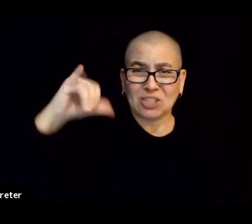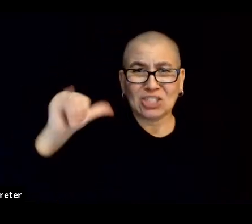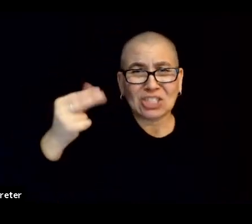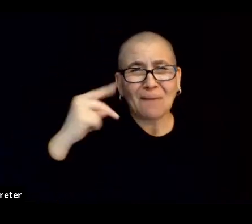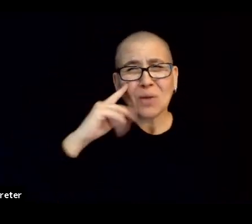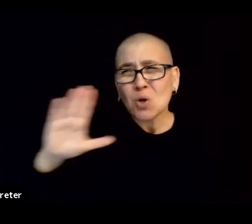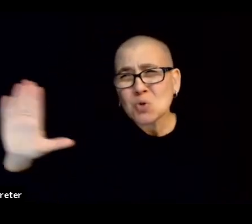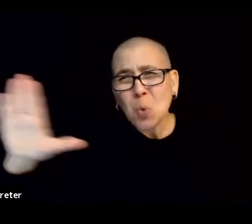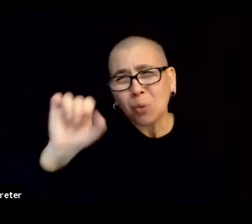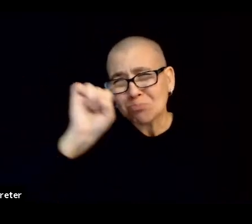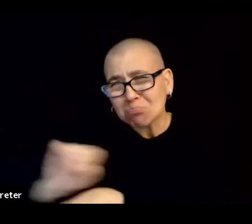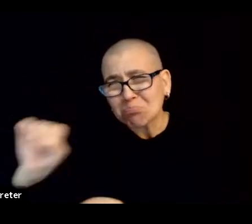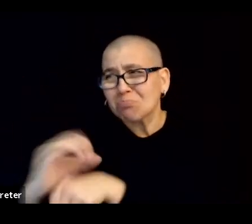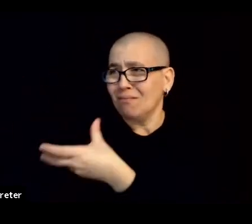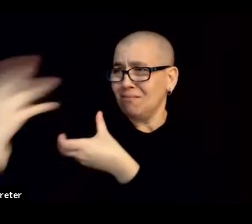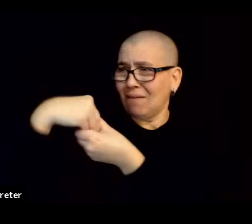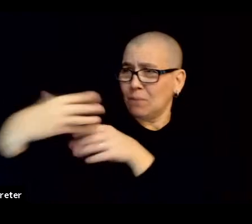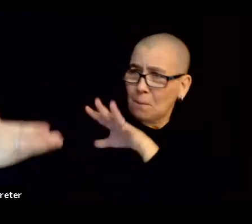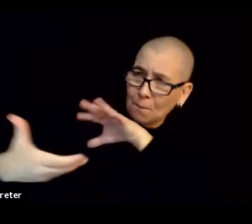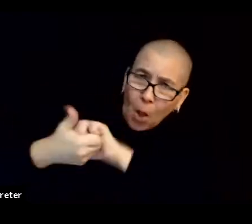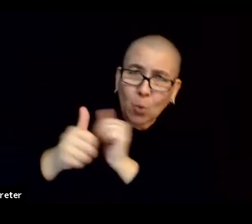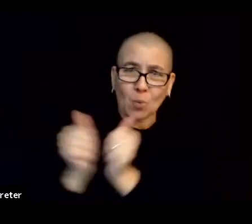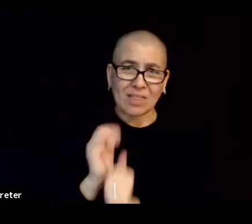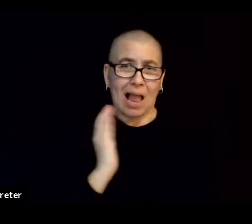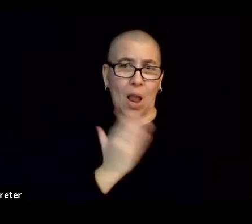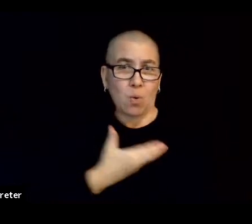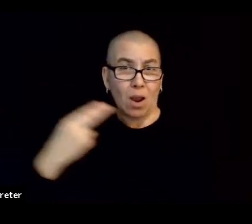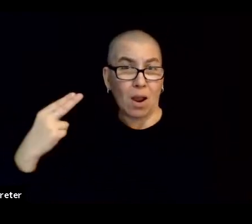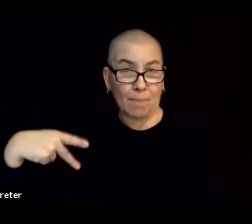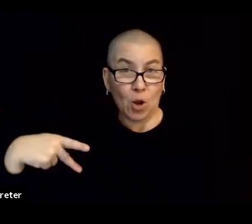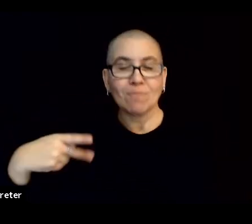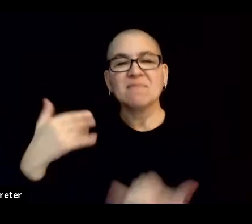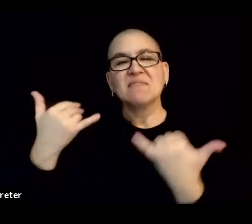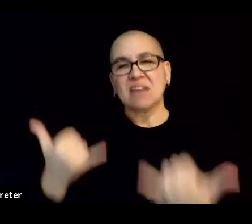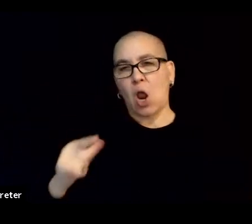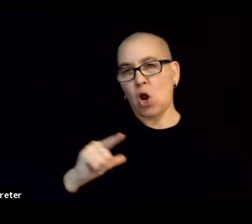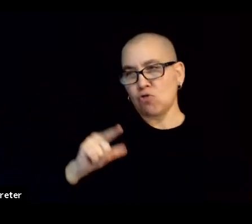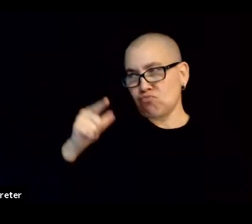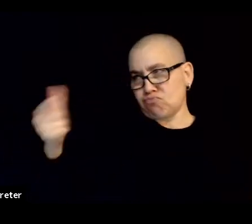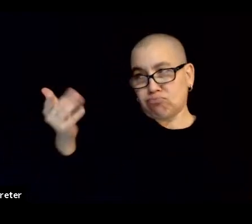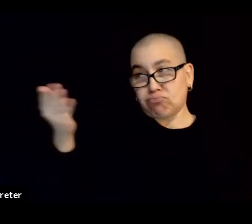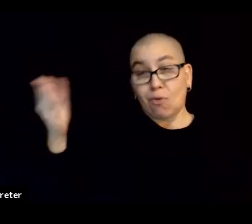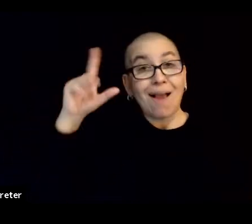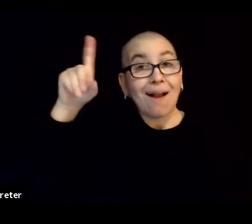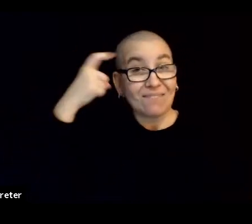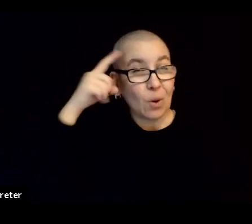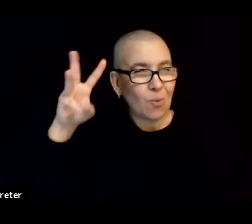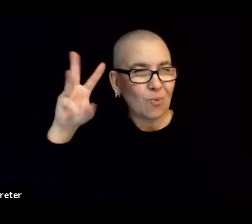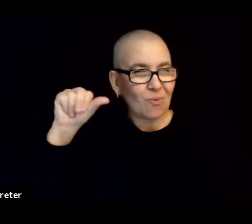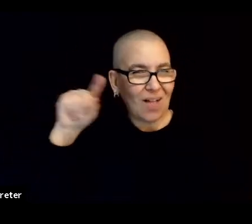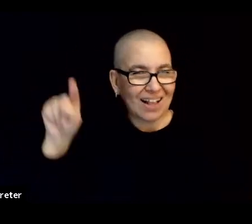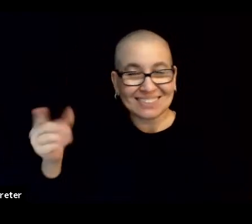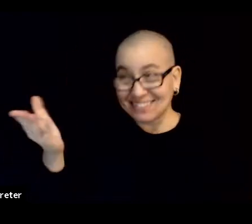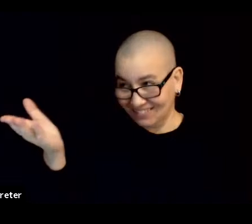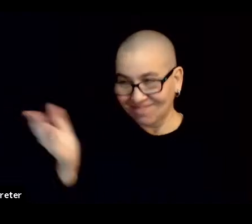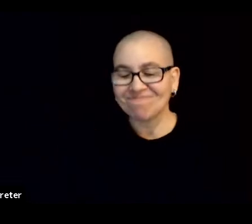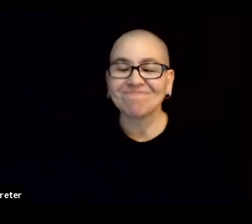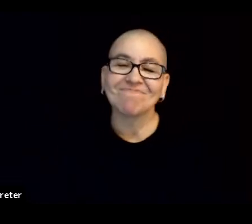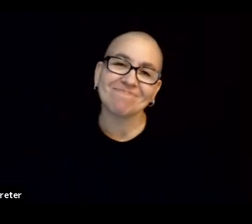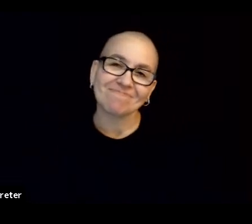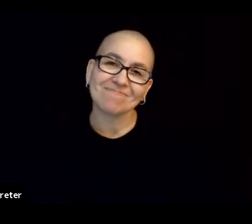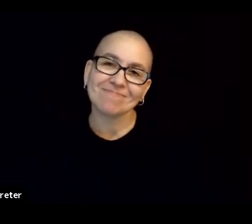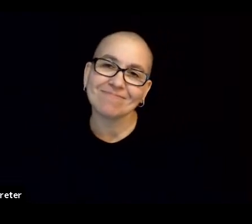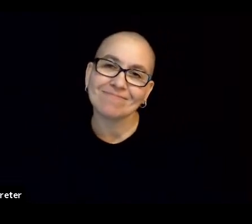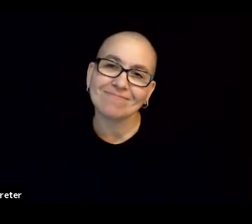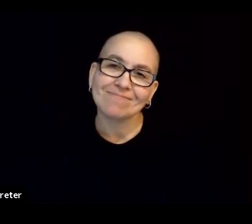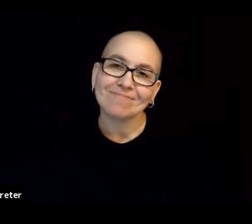back over to Governor Walz for the question and answers. Well, Andrea and Will, thank you, Commissioner Malcolm. And I would just, before we